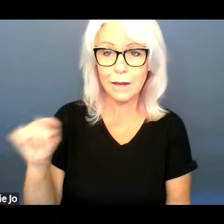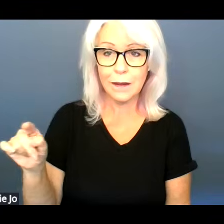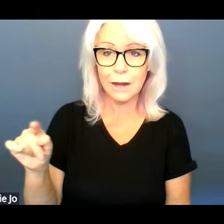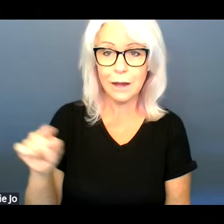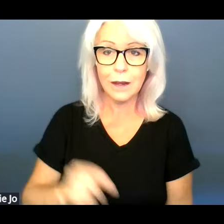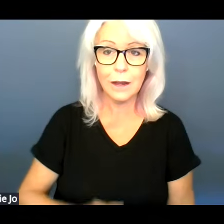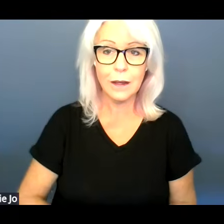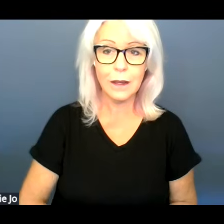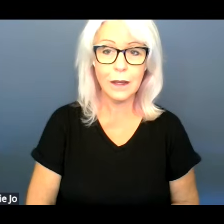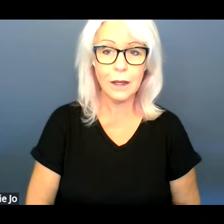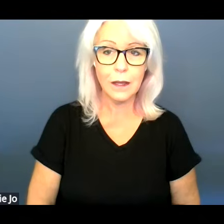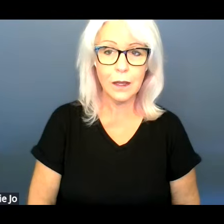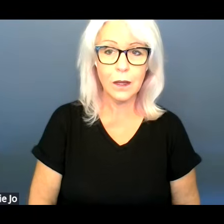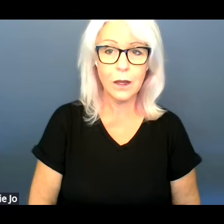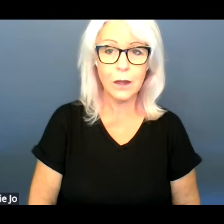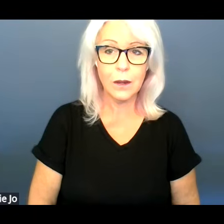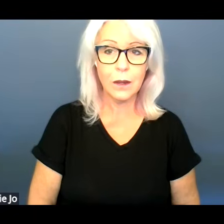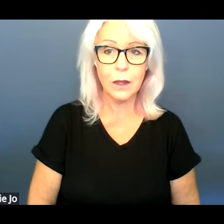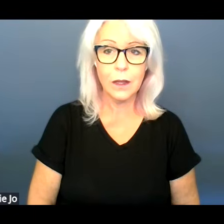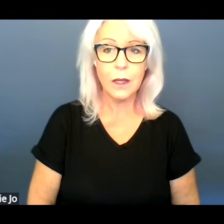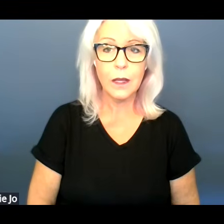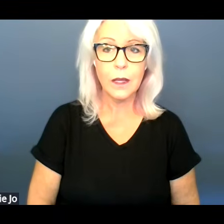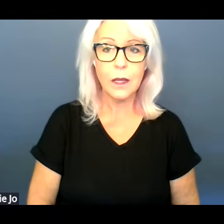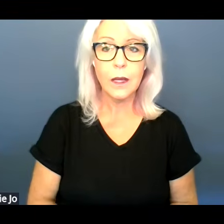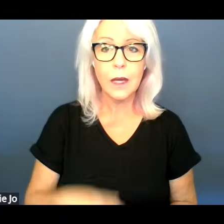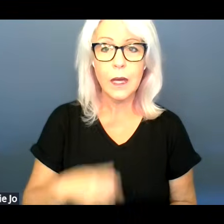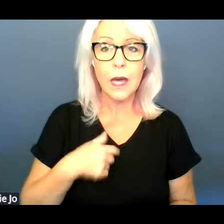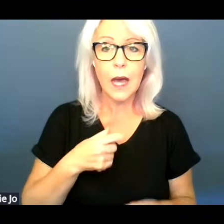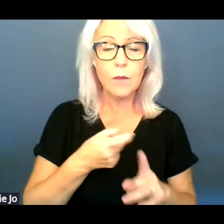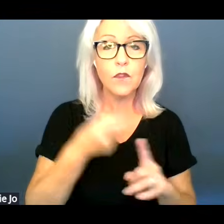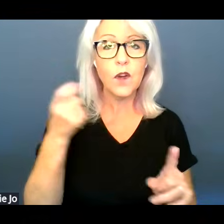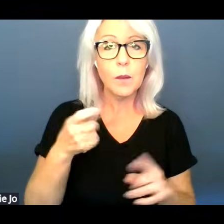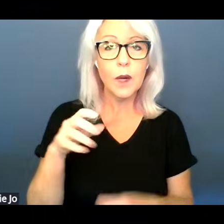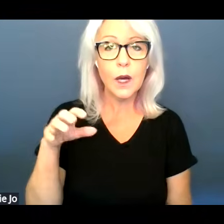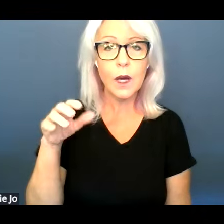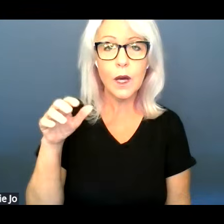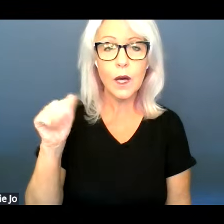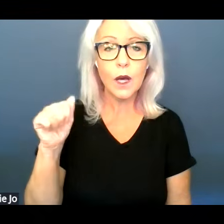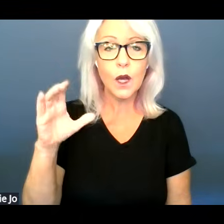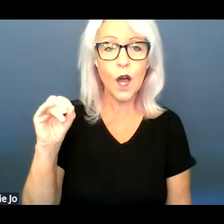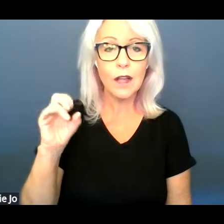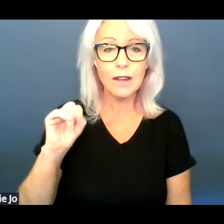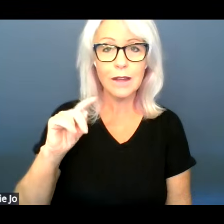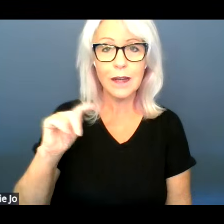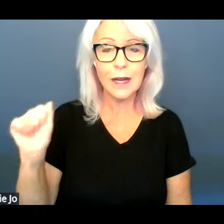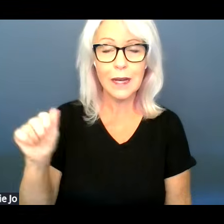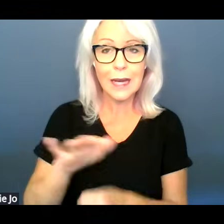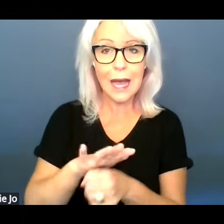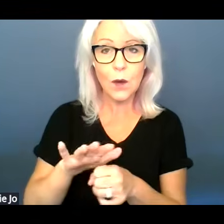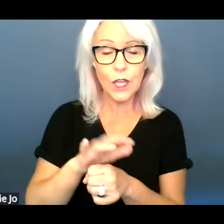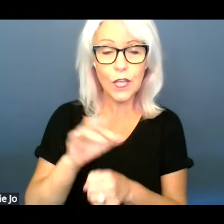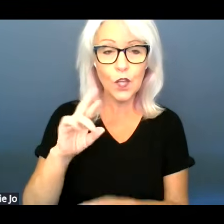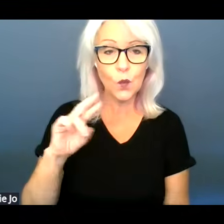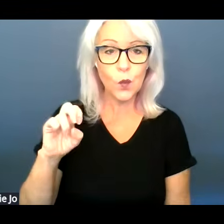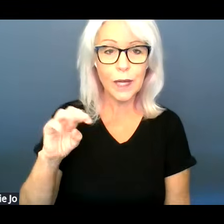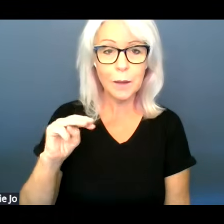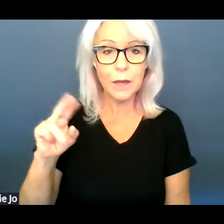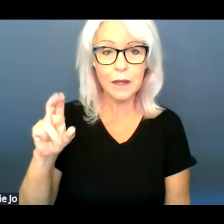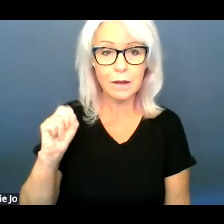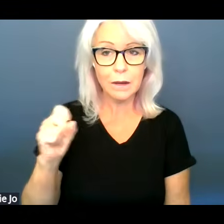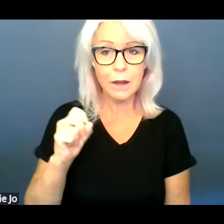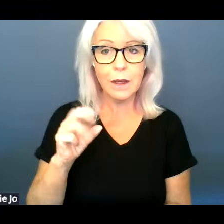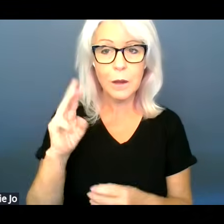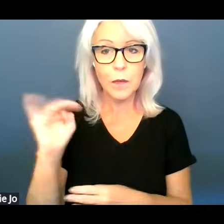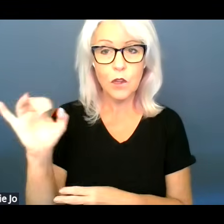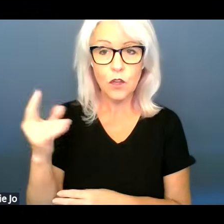Moskowitz, as in zebra. I'm from Augusta County, Remus, Michigan. And I am grateful to have most